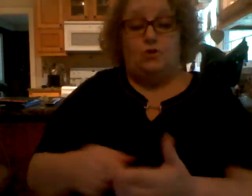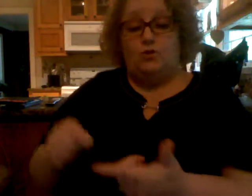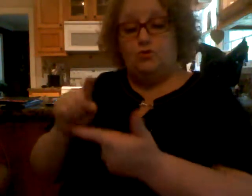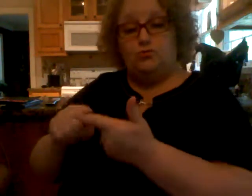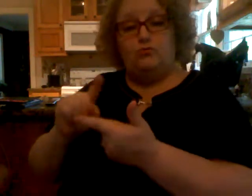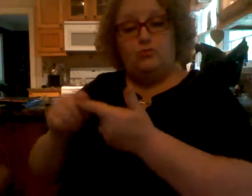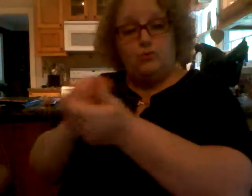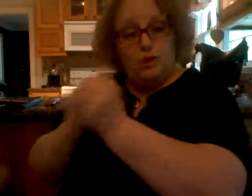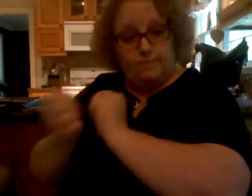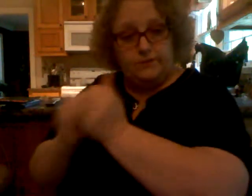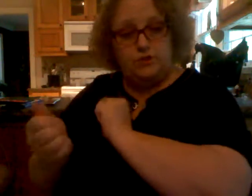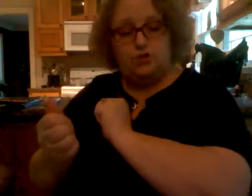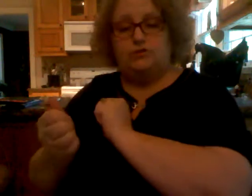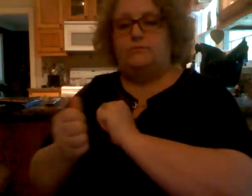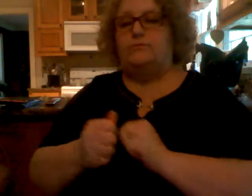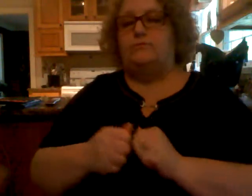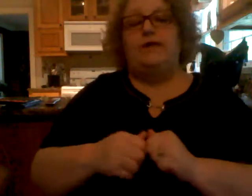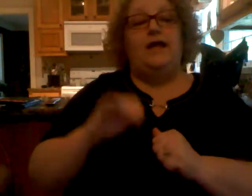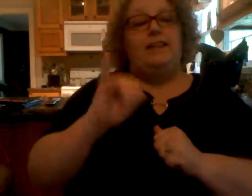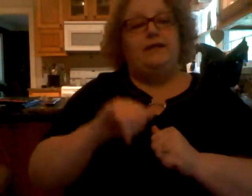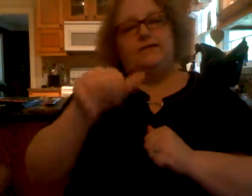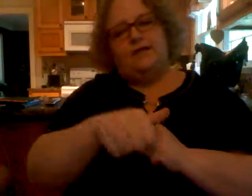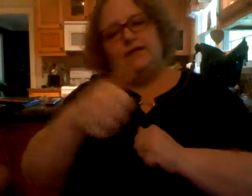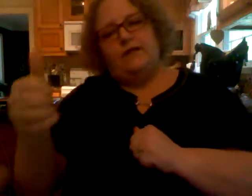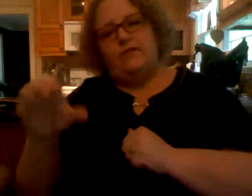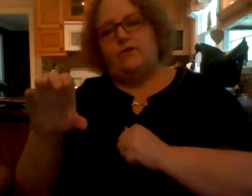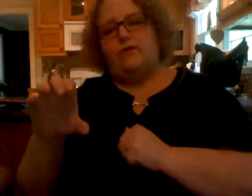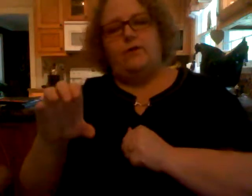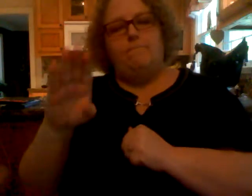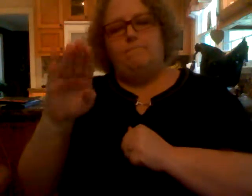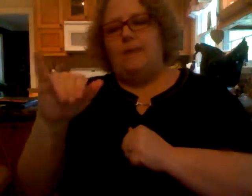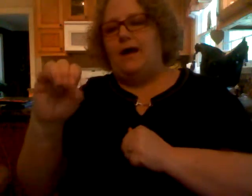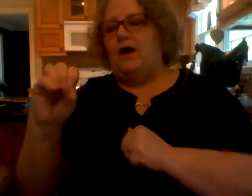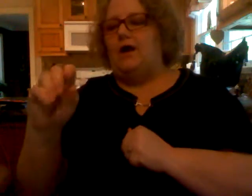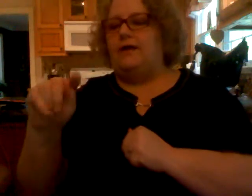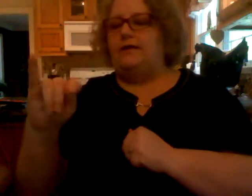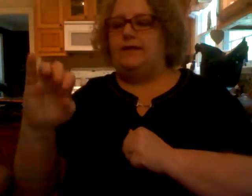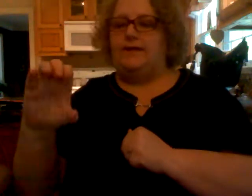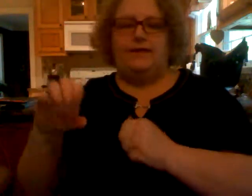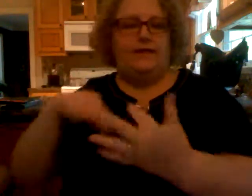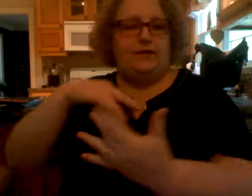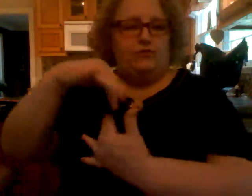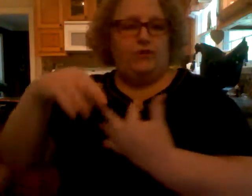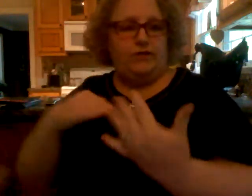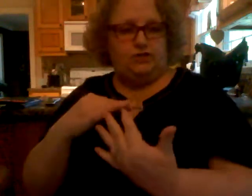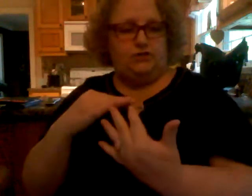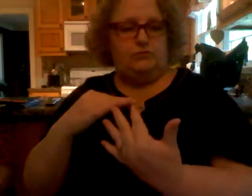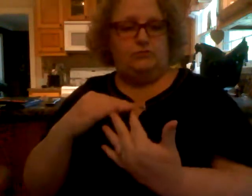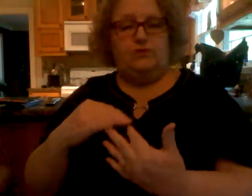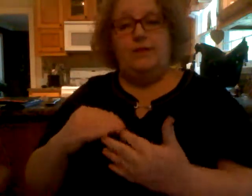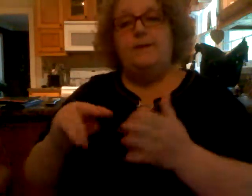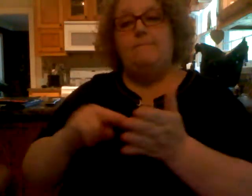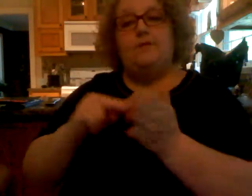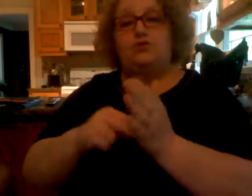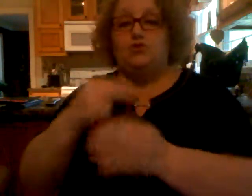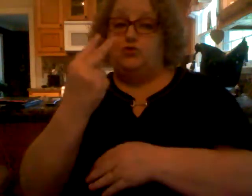Competition is an ecological biotic interaction where two or more organisms are